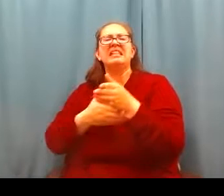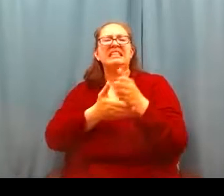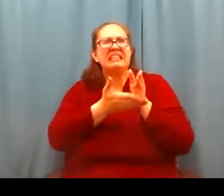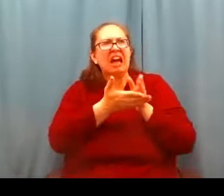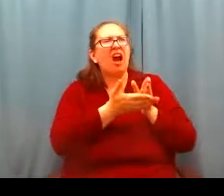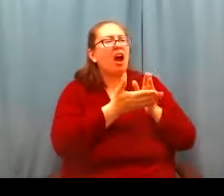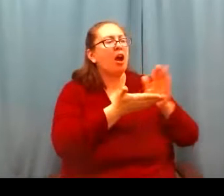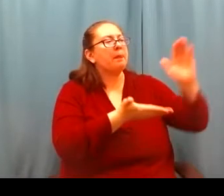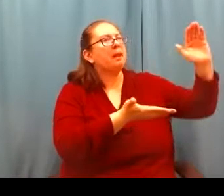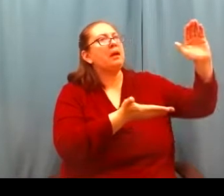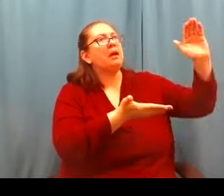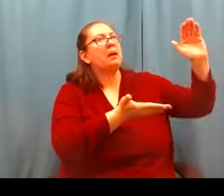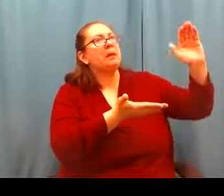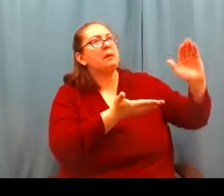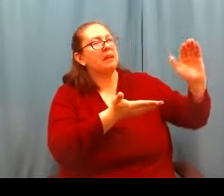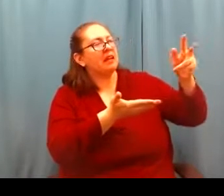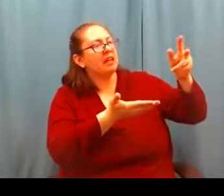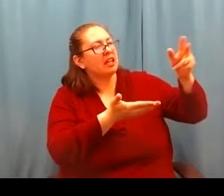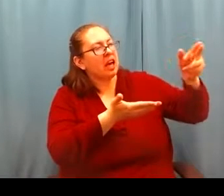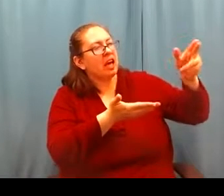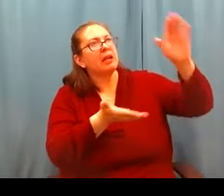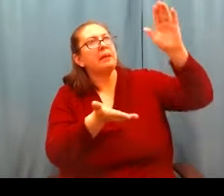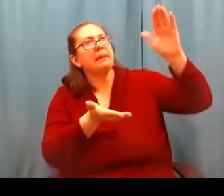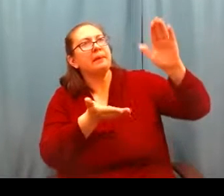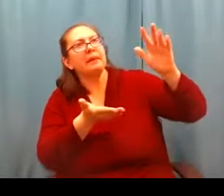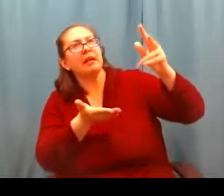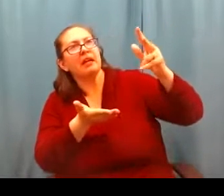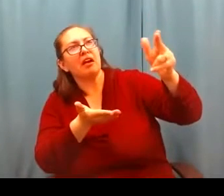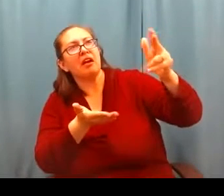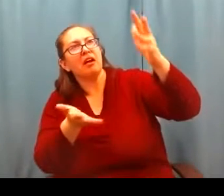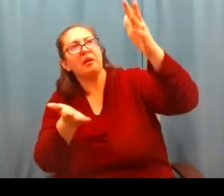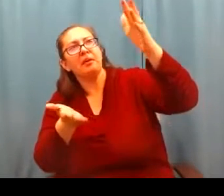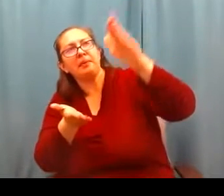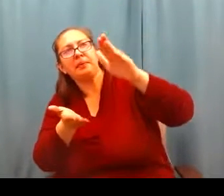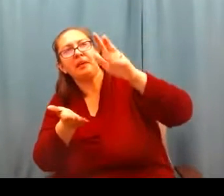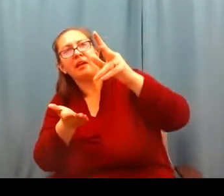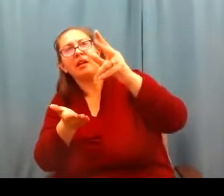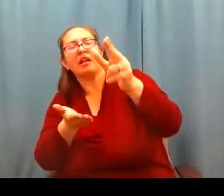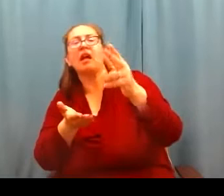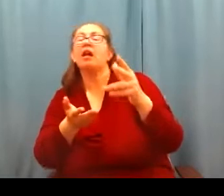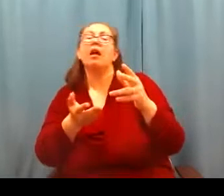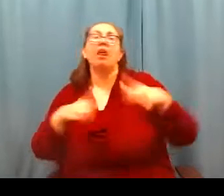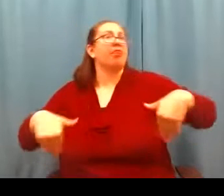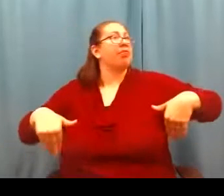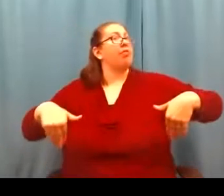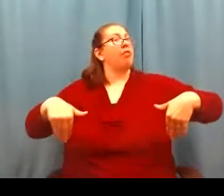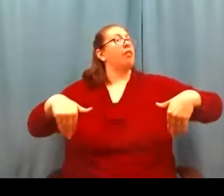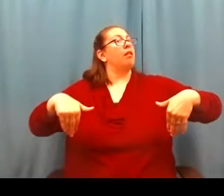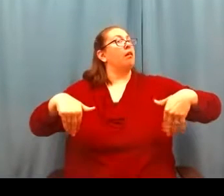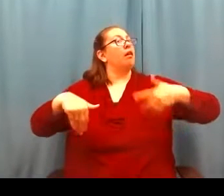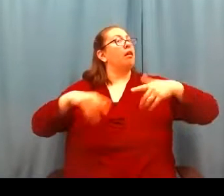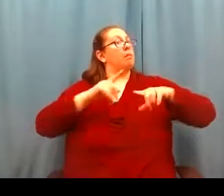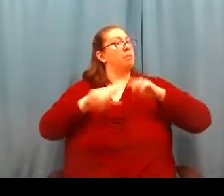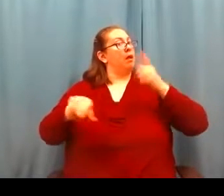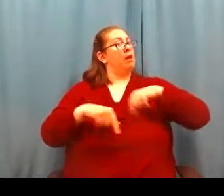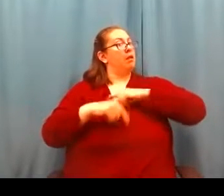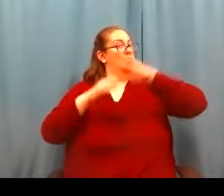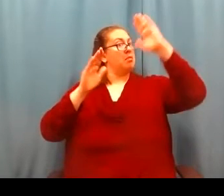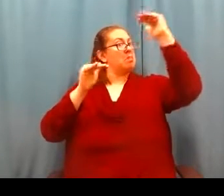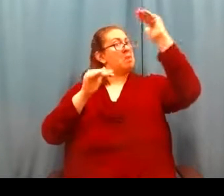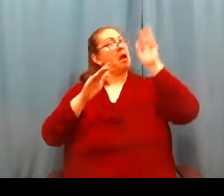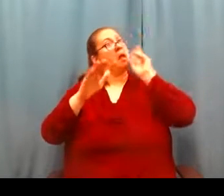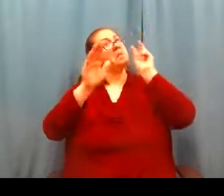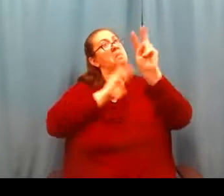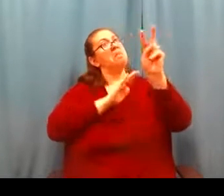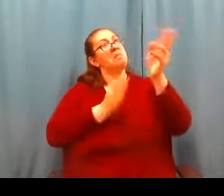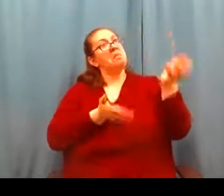board. We have not done that yet, although that's something that we are anticipating. Let me ask you the question, and